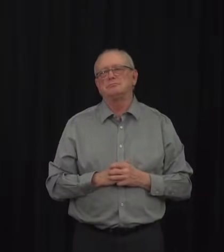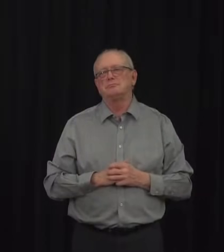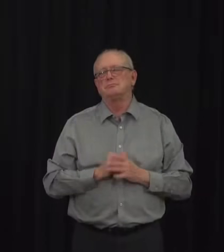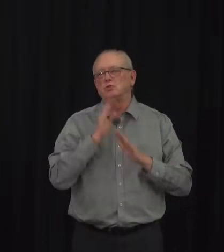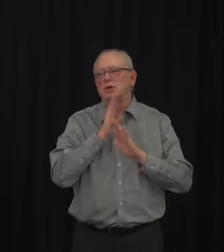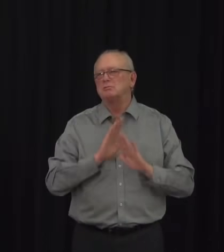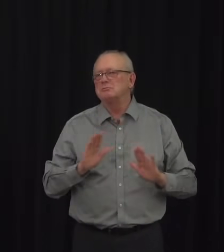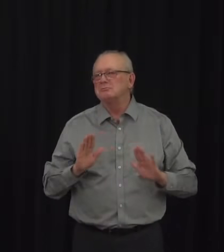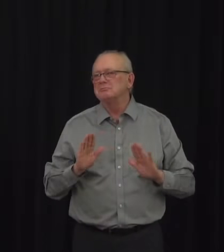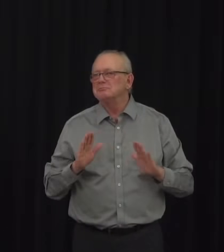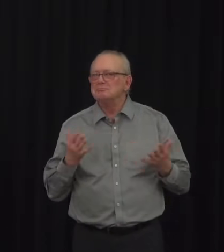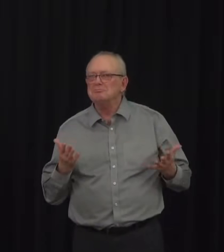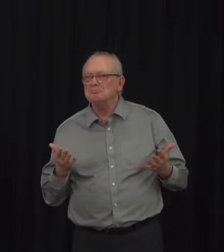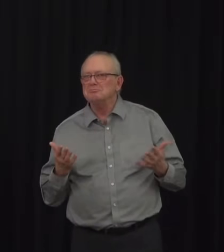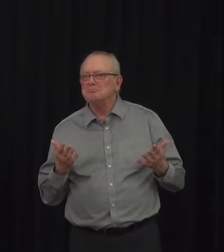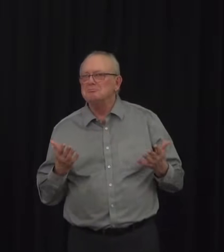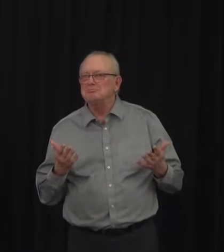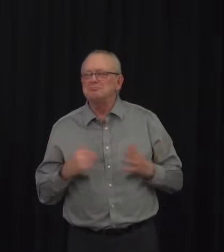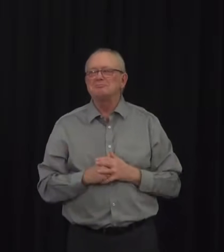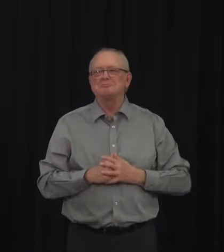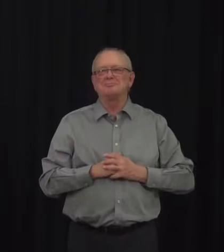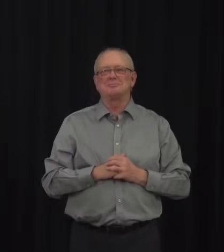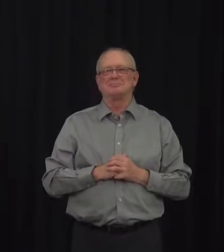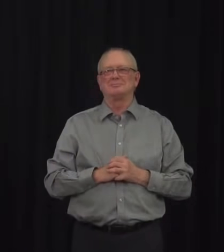Operator, are you there?